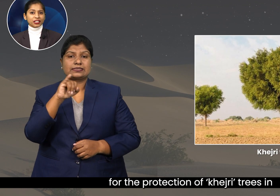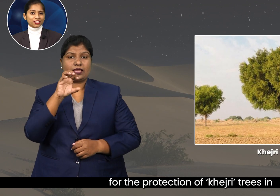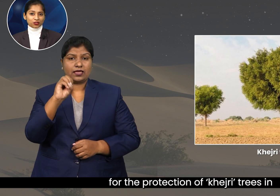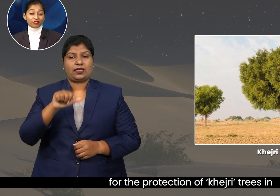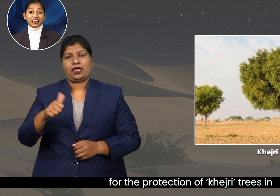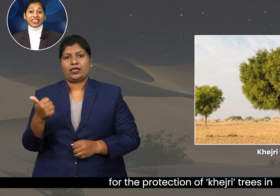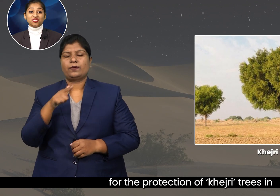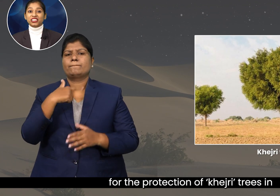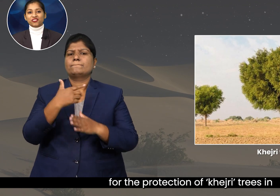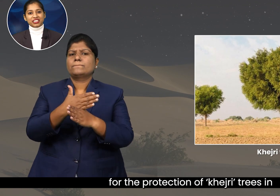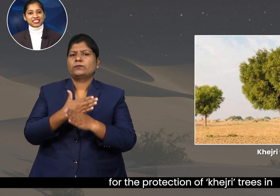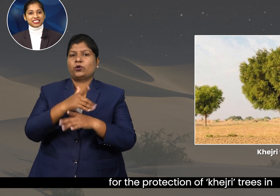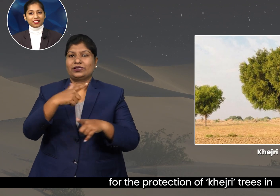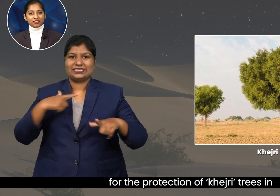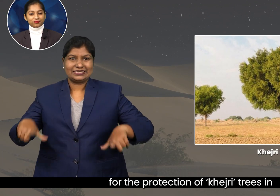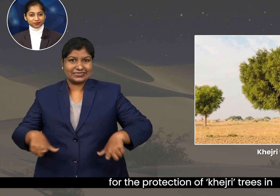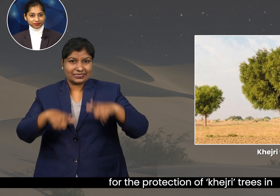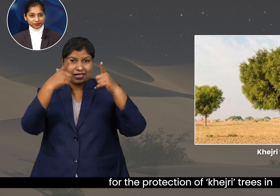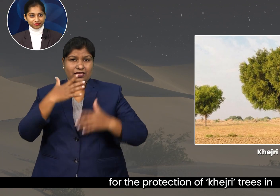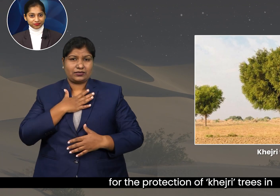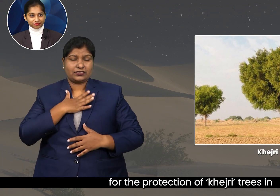the protection of Kejri trees